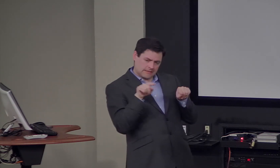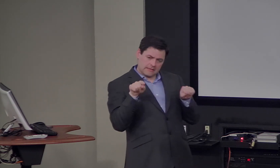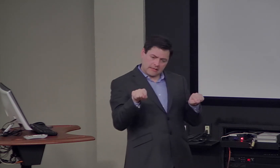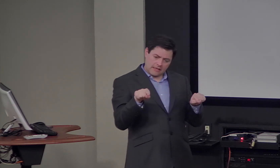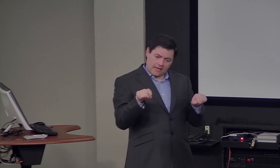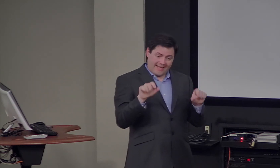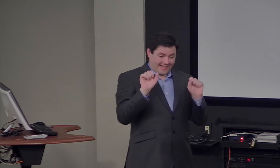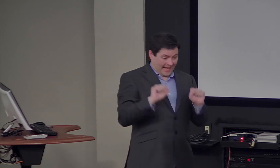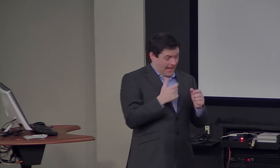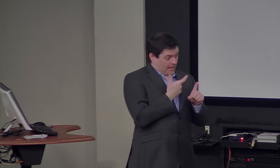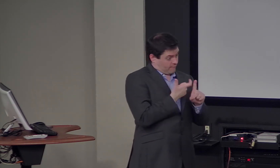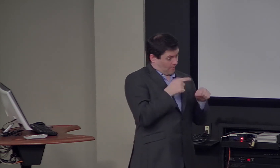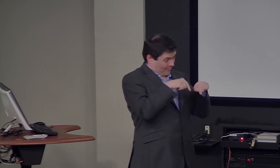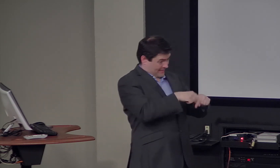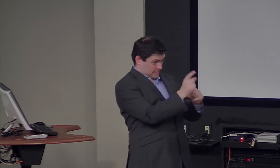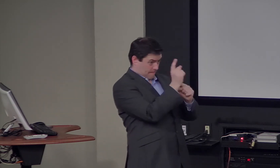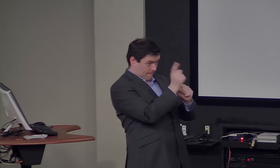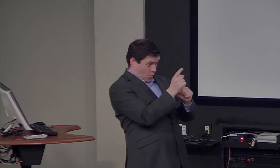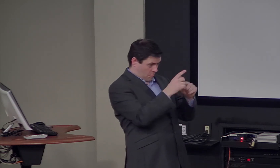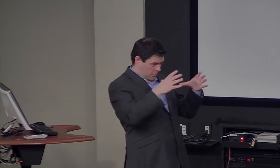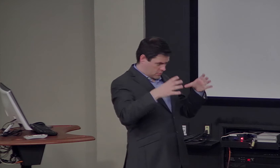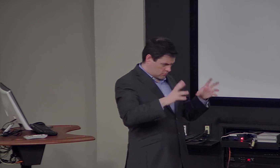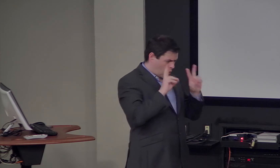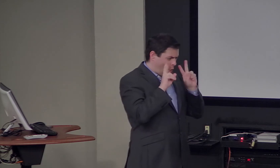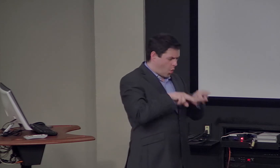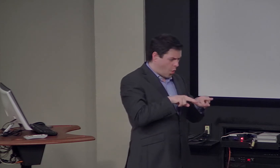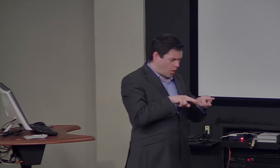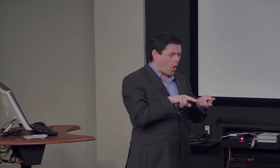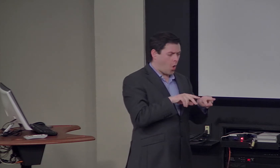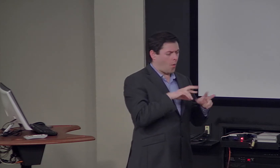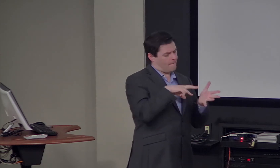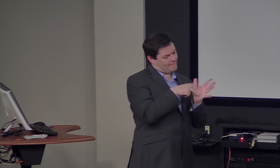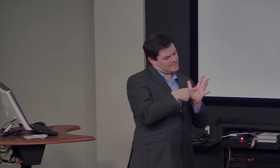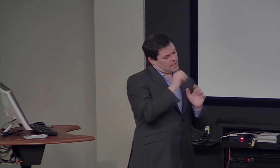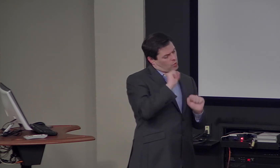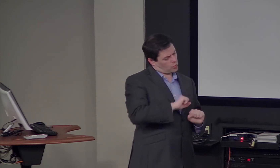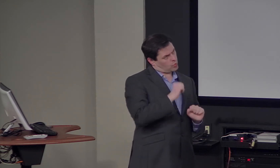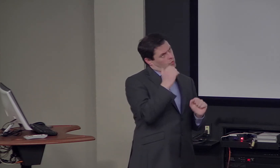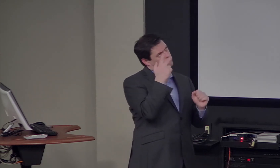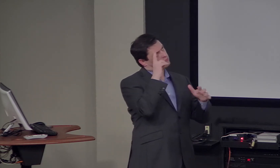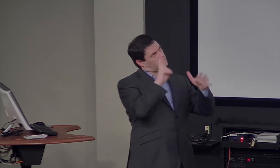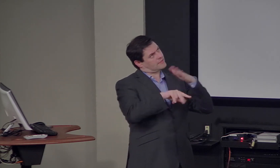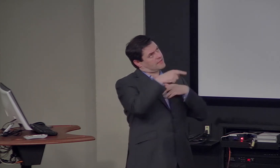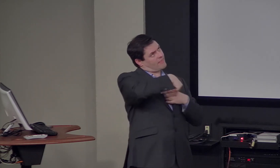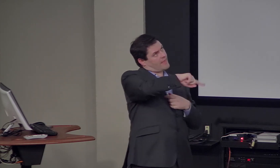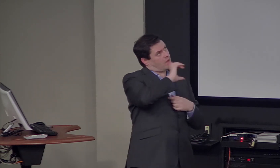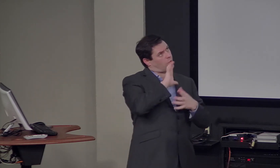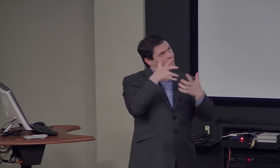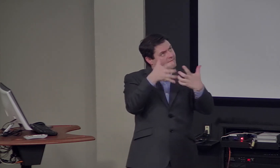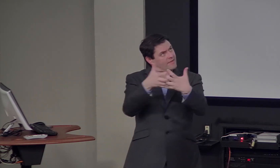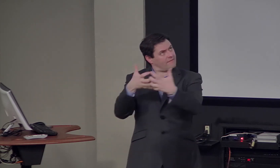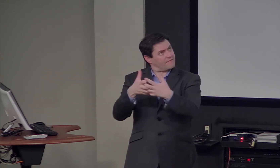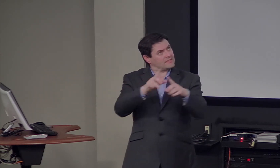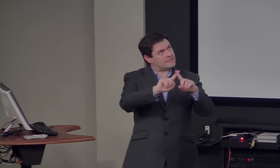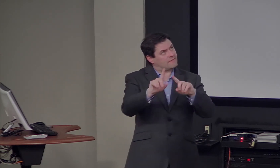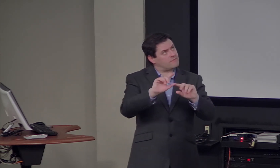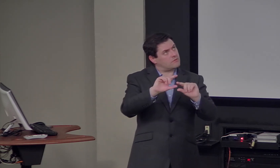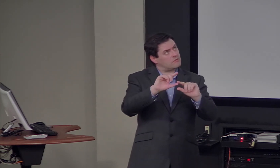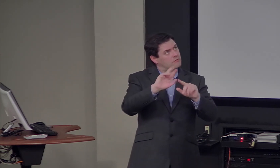from those who are just learning. So can we take a snapshot of people who are right now in the process of learning and have predictors as to